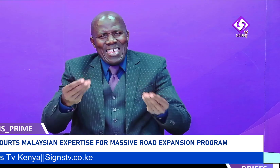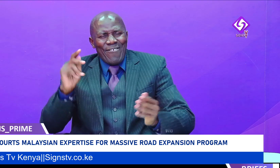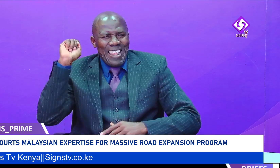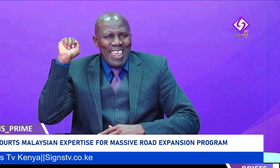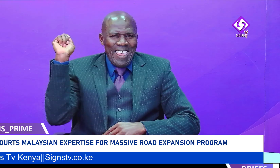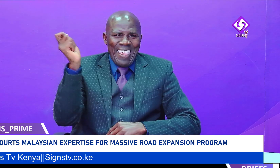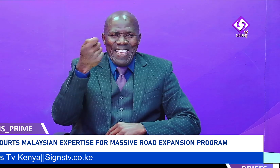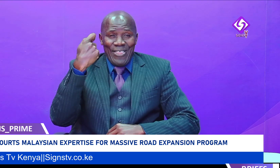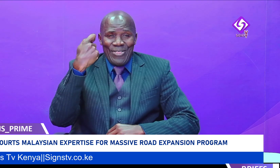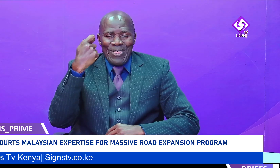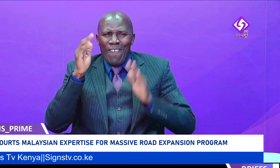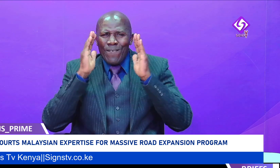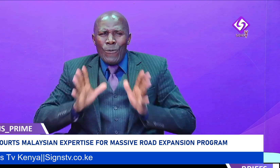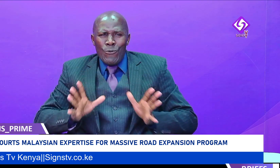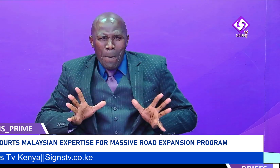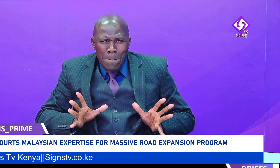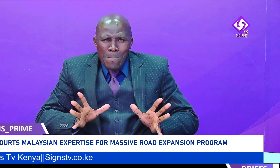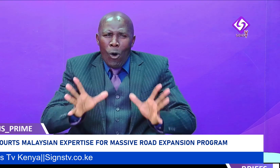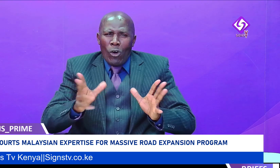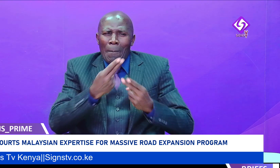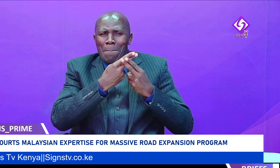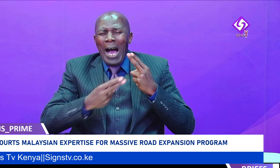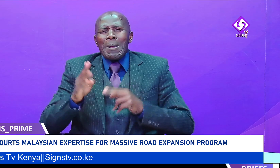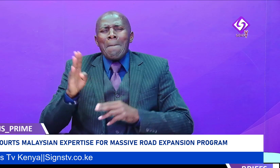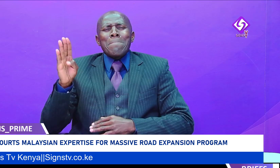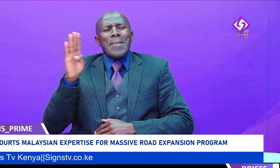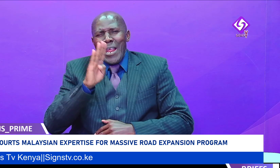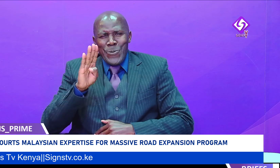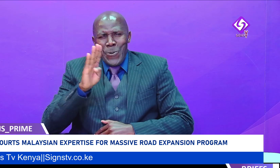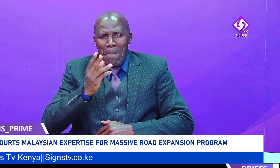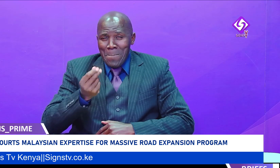companies from Malaysia to invest in Kenya's ambitious